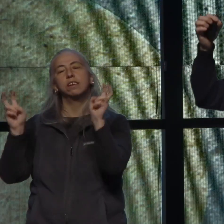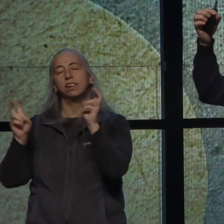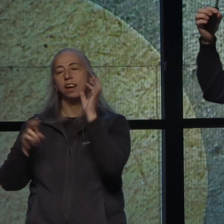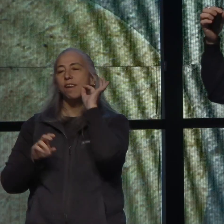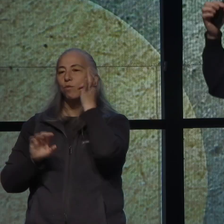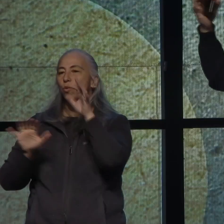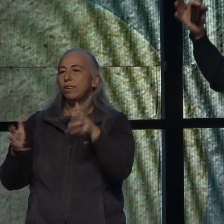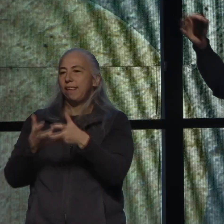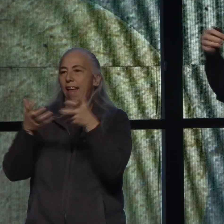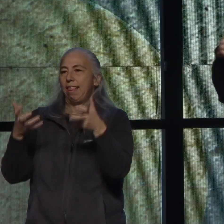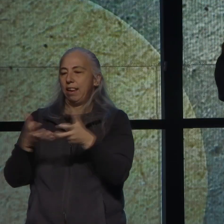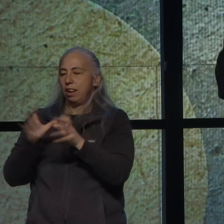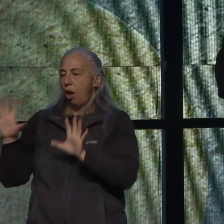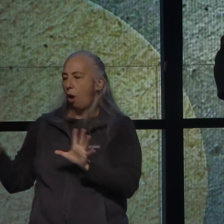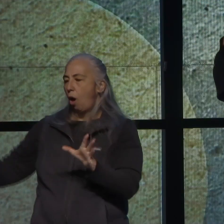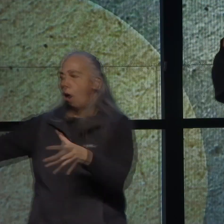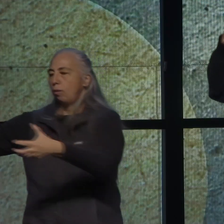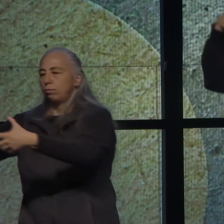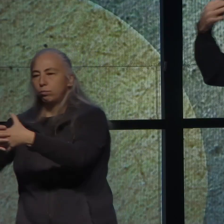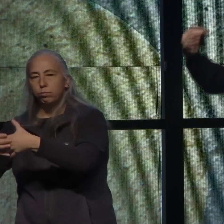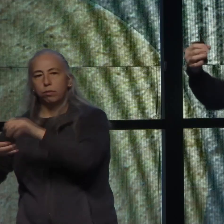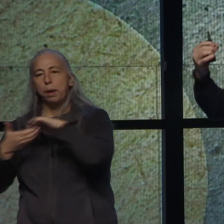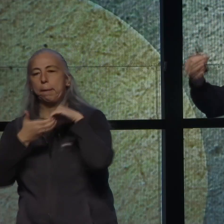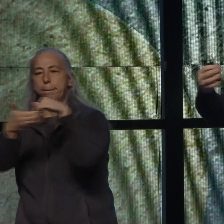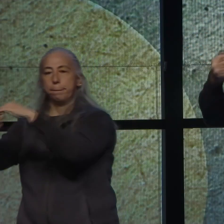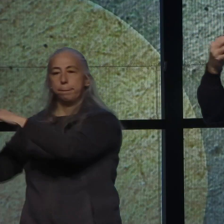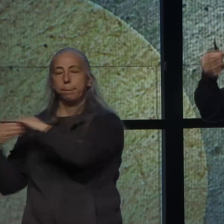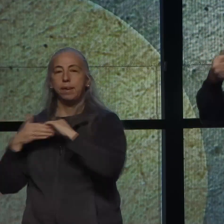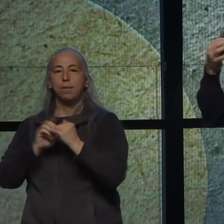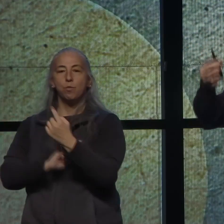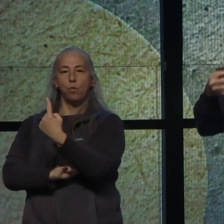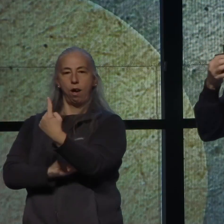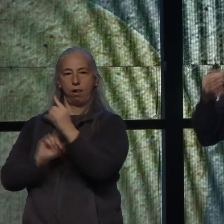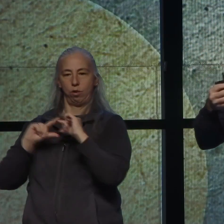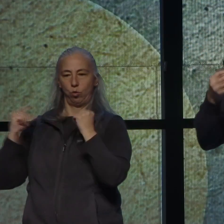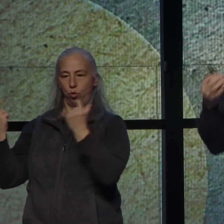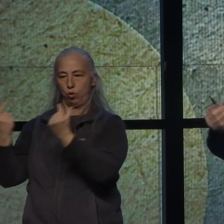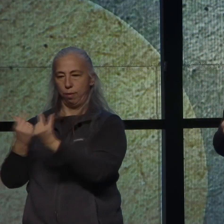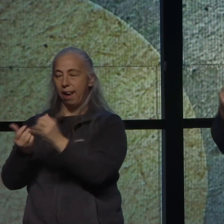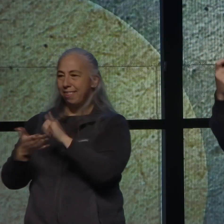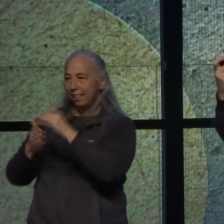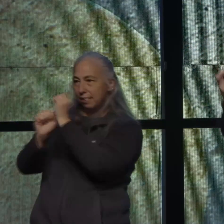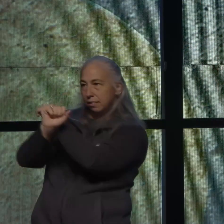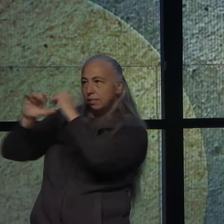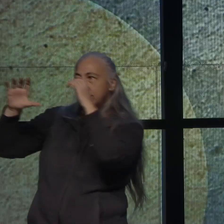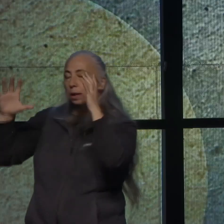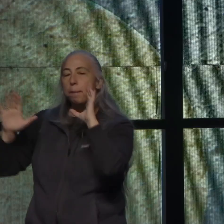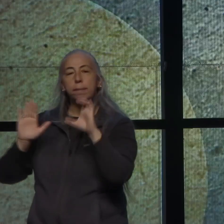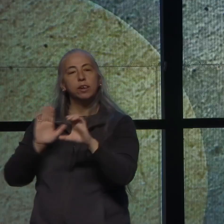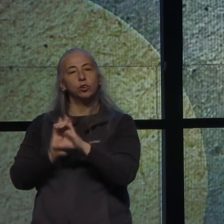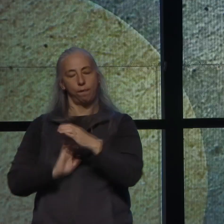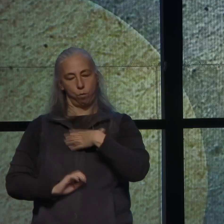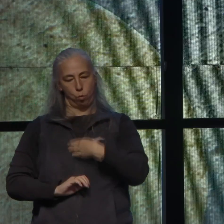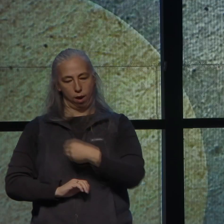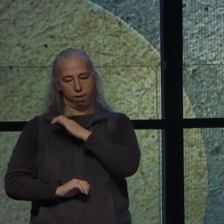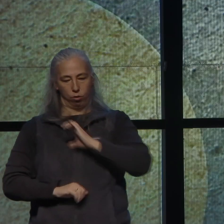known and that would spark and give a picture of what exactly white Christian nationalism is.